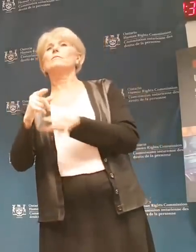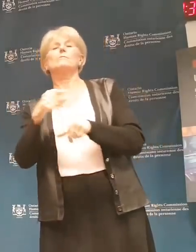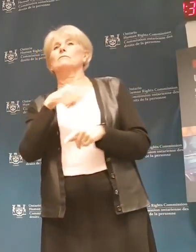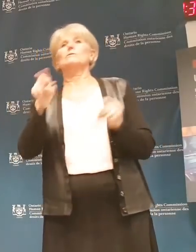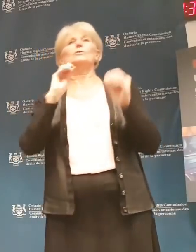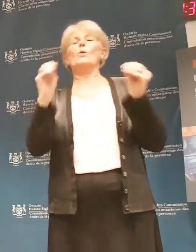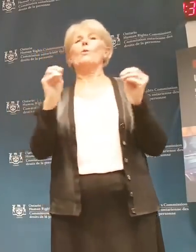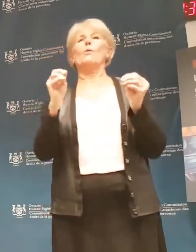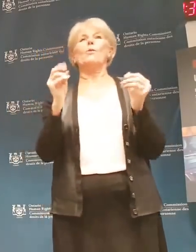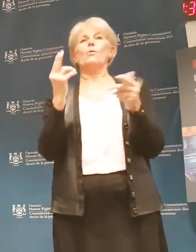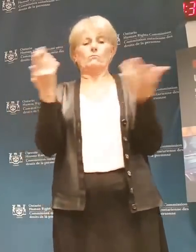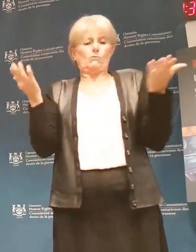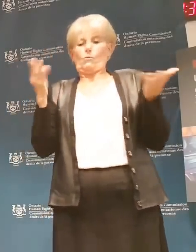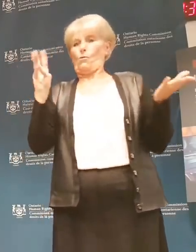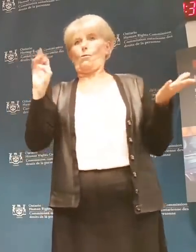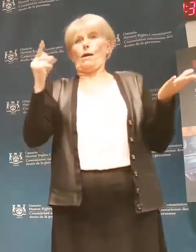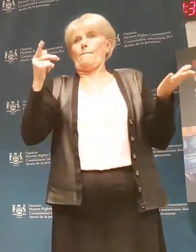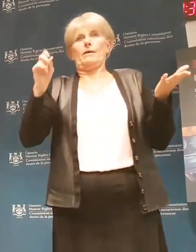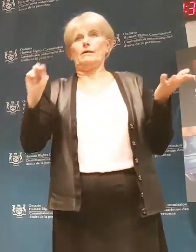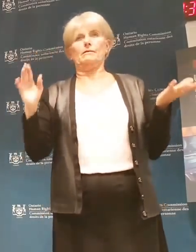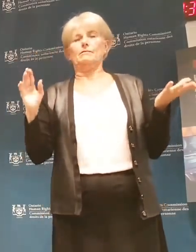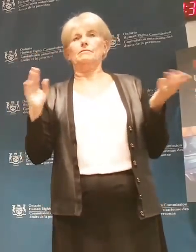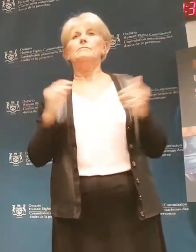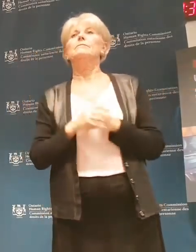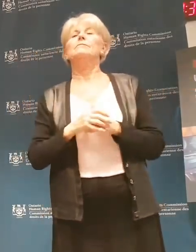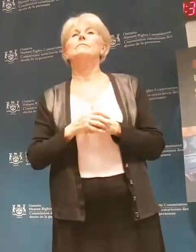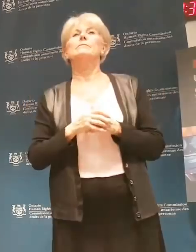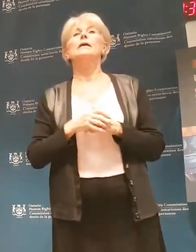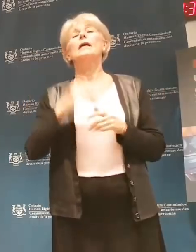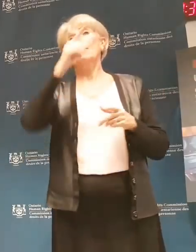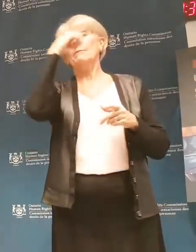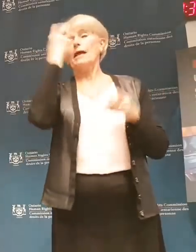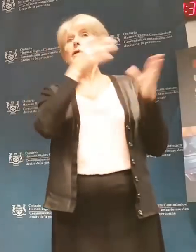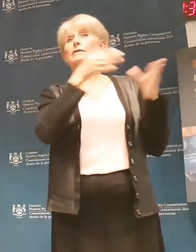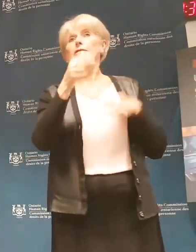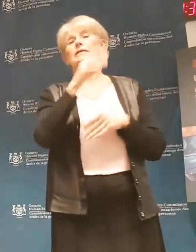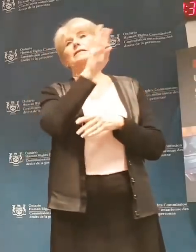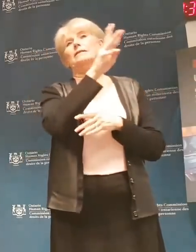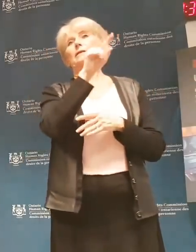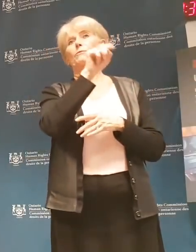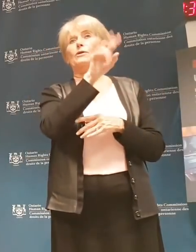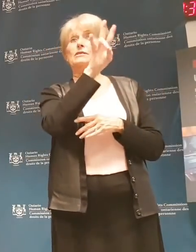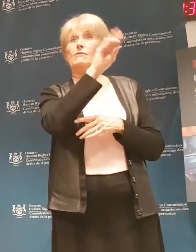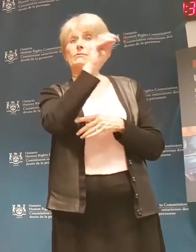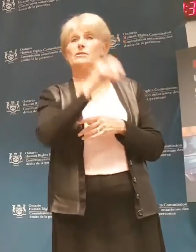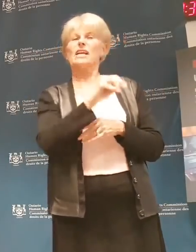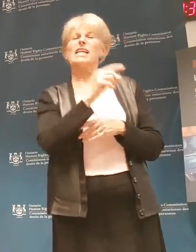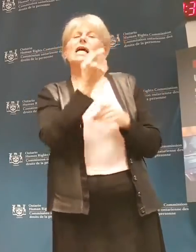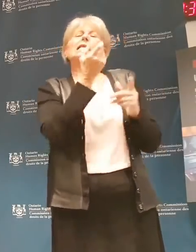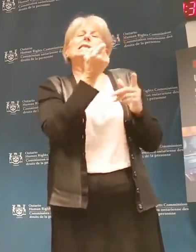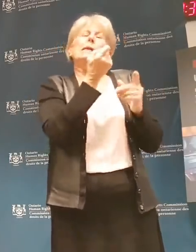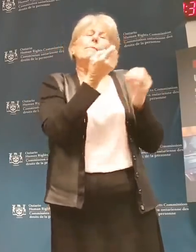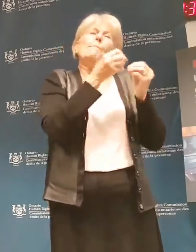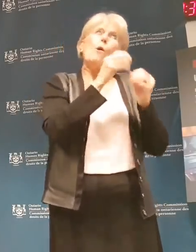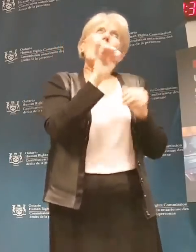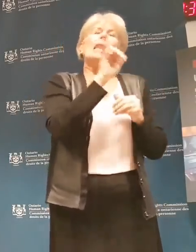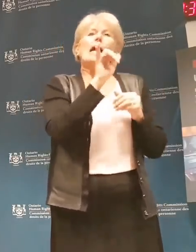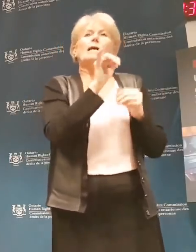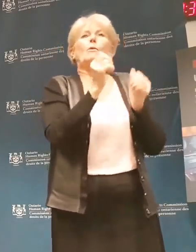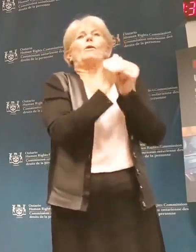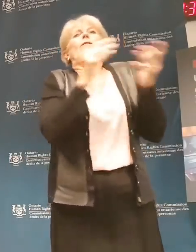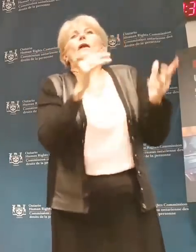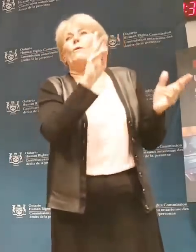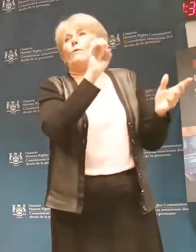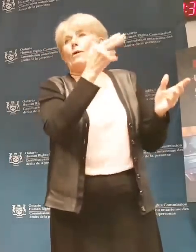unarmed at the time of their encounter. Black people, 66.7%, were slightly more likely to be without